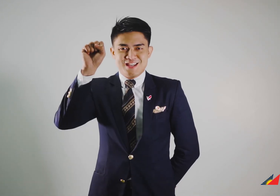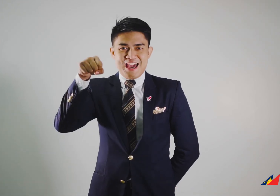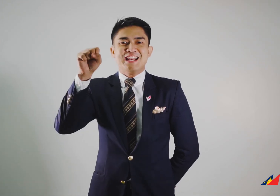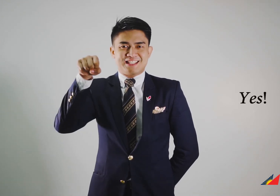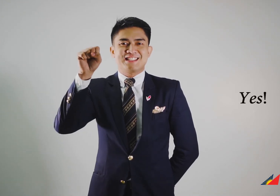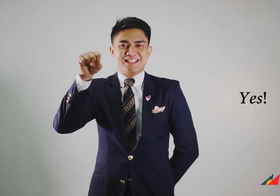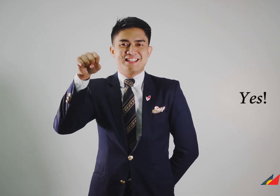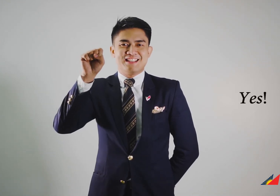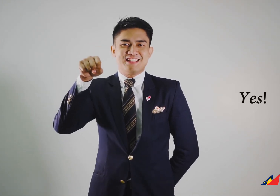Yes.